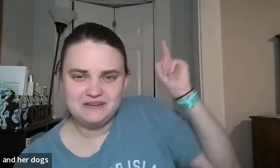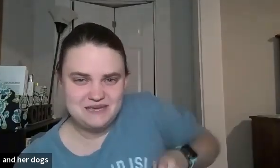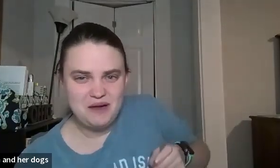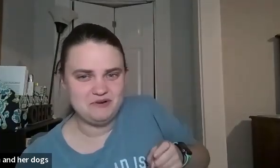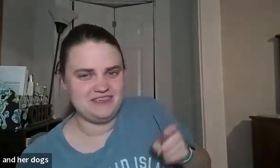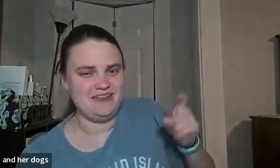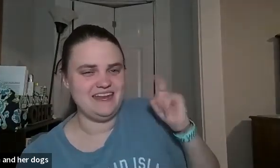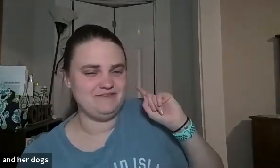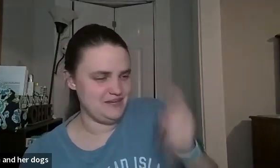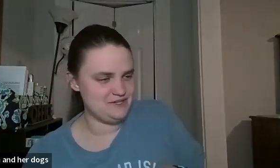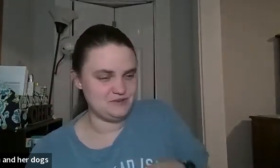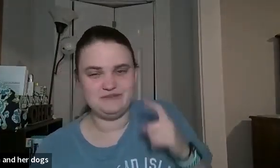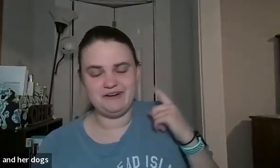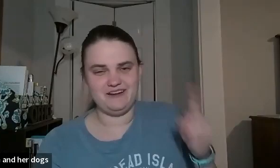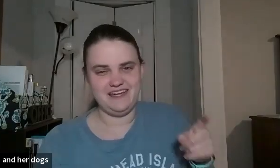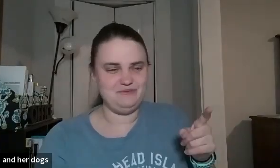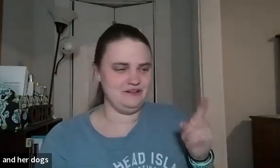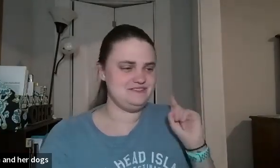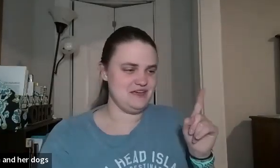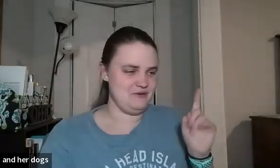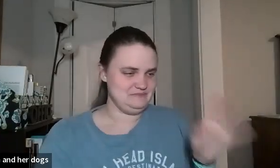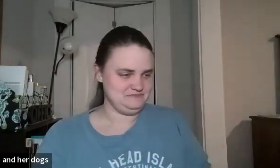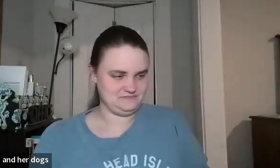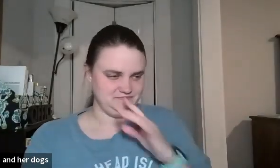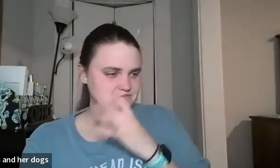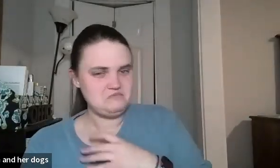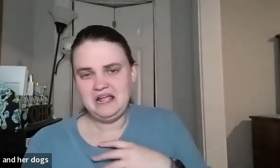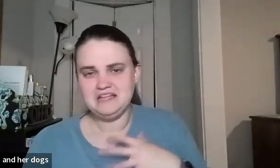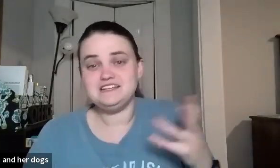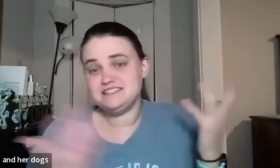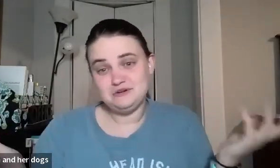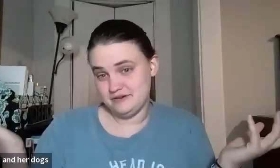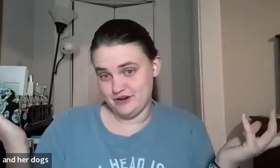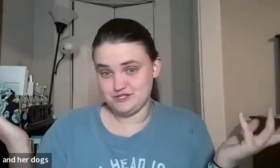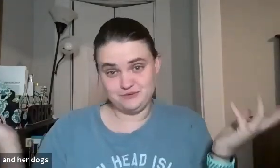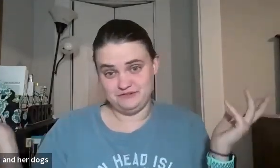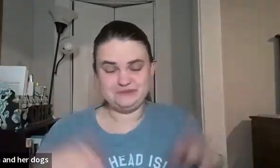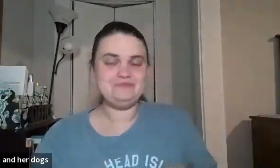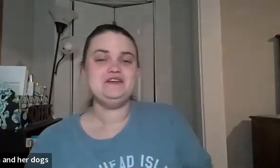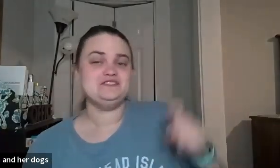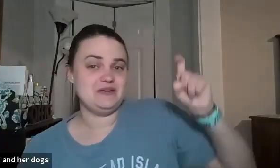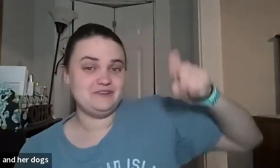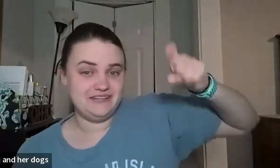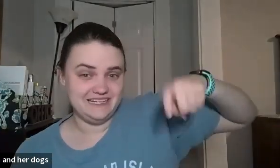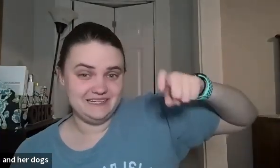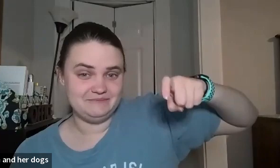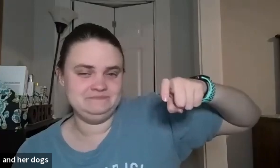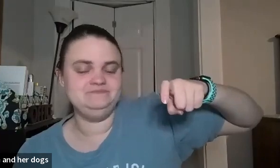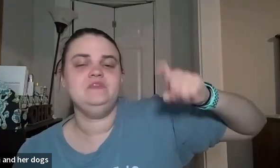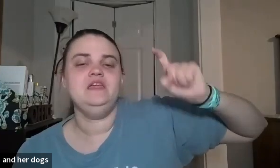keep up with it. And then I forget which ones we've already gone ahead with. So it's a nice little refresher review. So we have our need